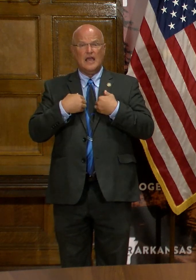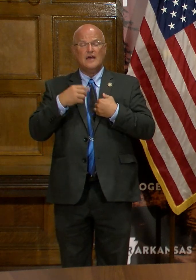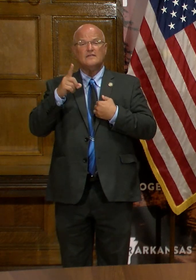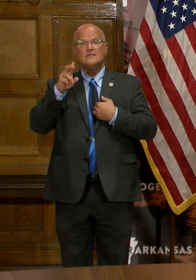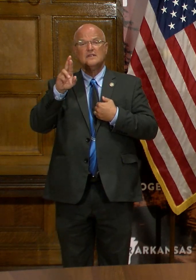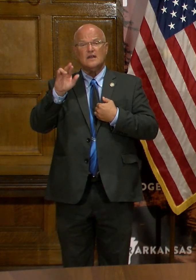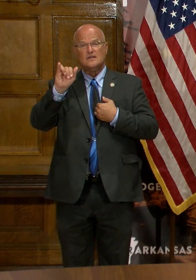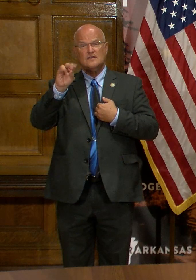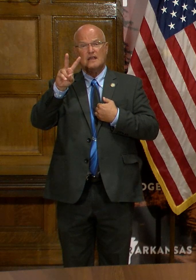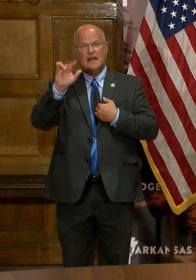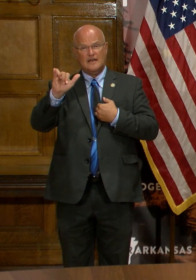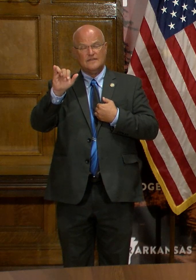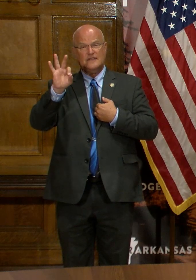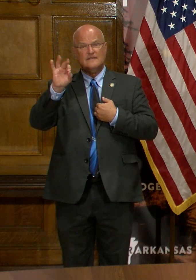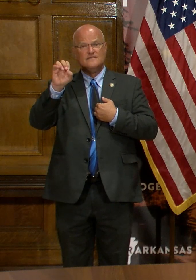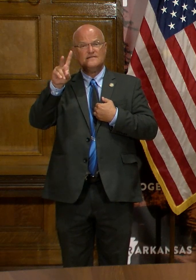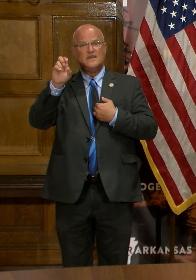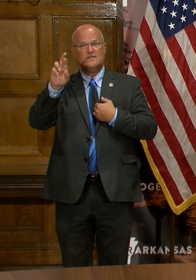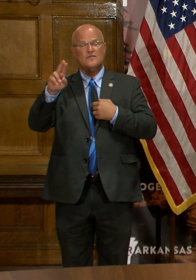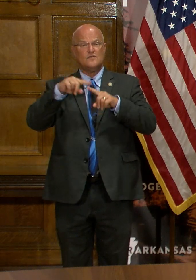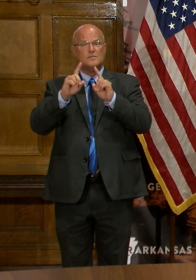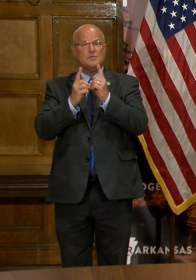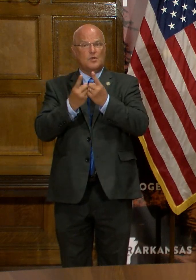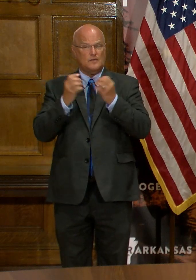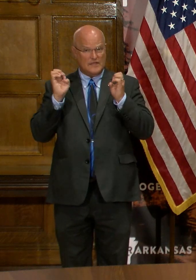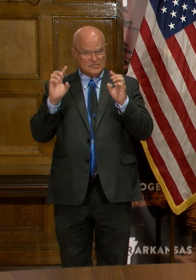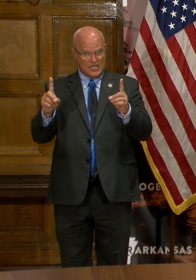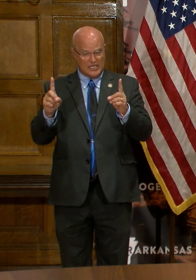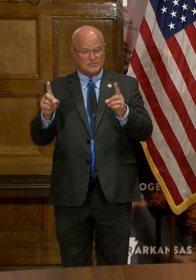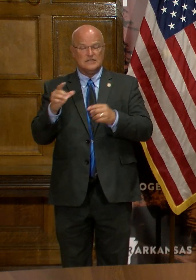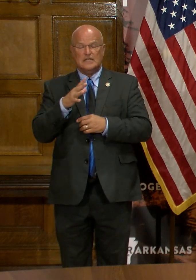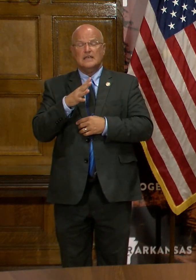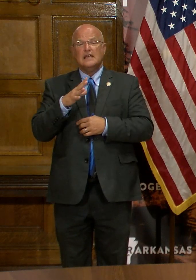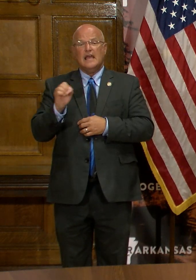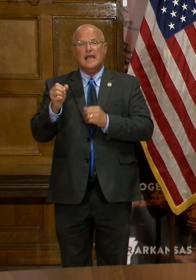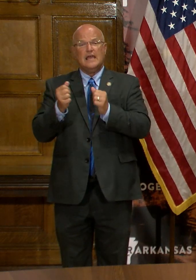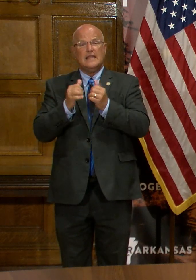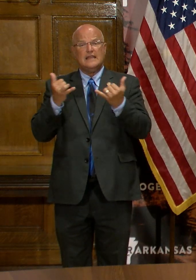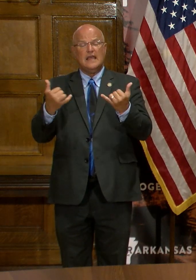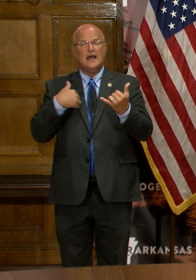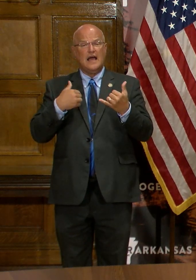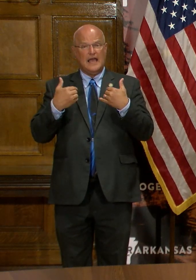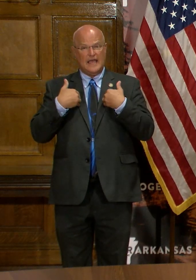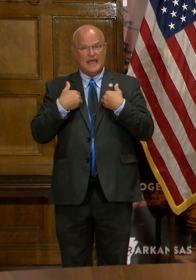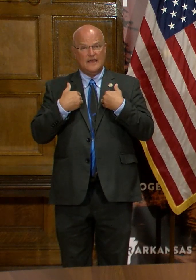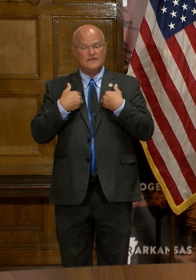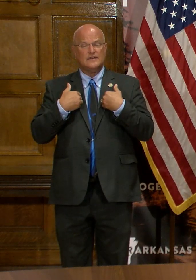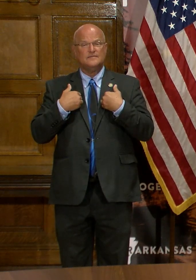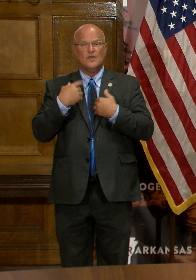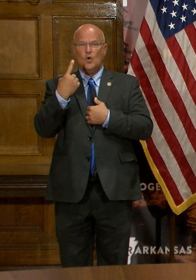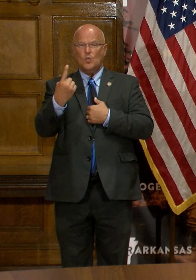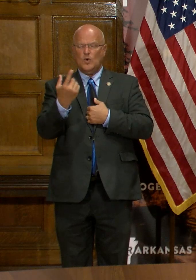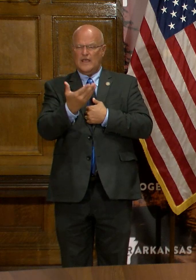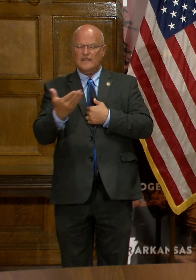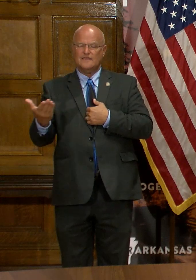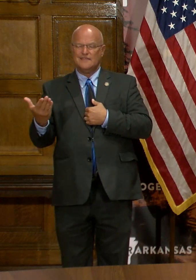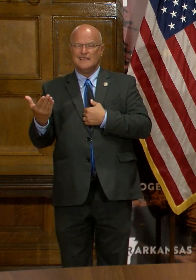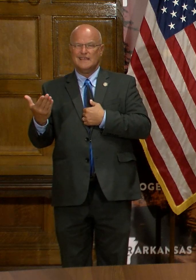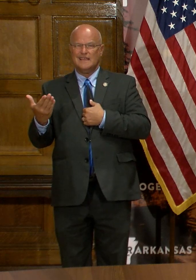Ivy Pfeffer here from the Department of Education. And with that, I do have one item